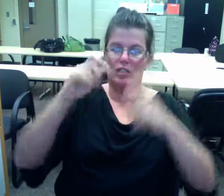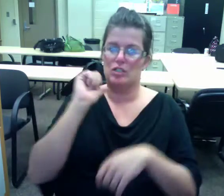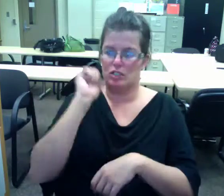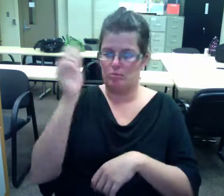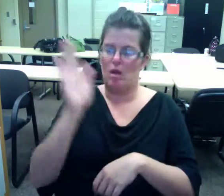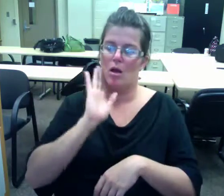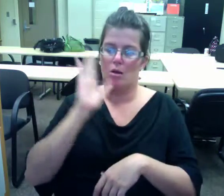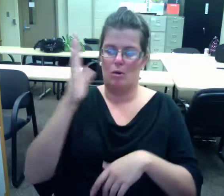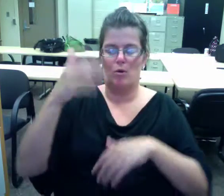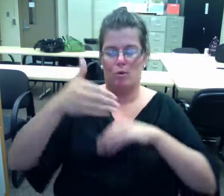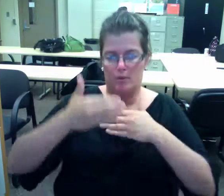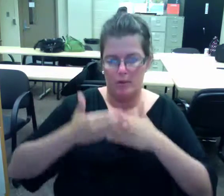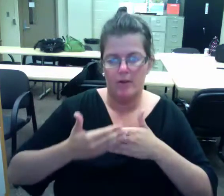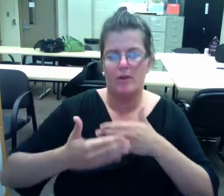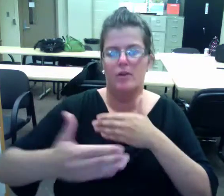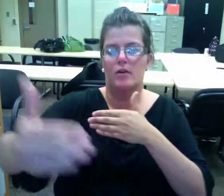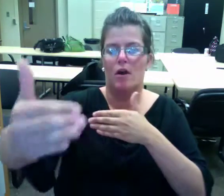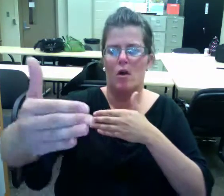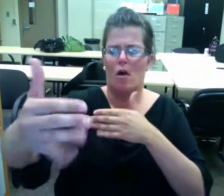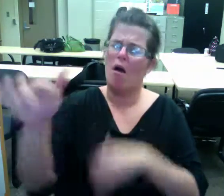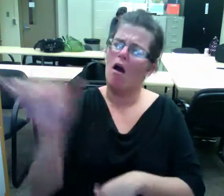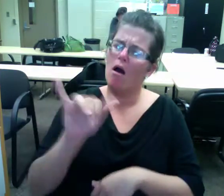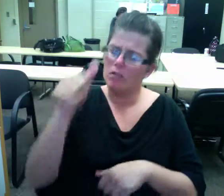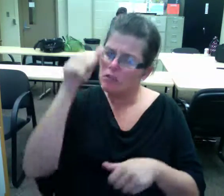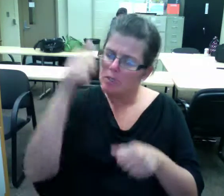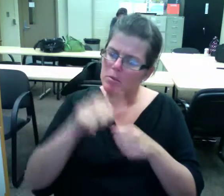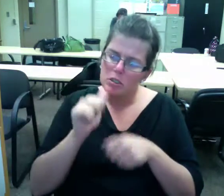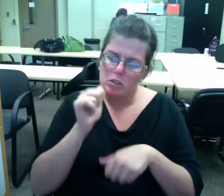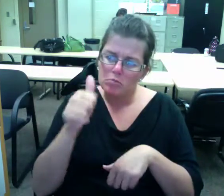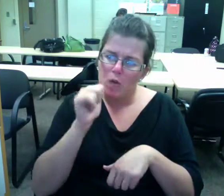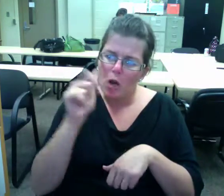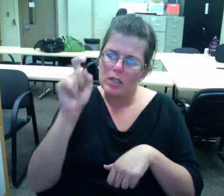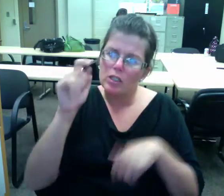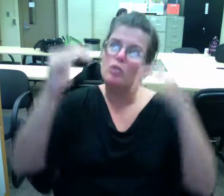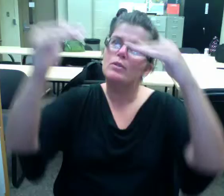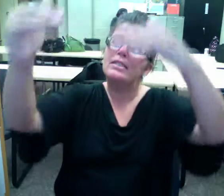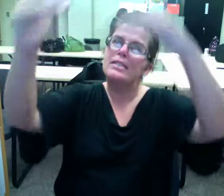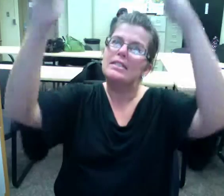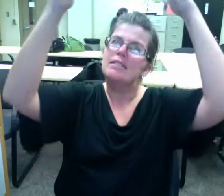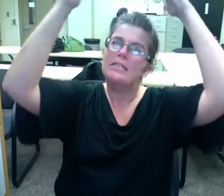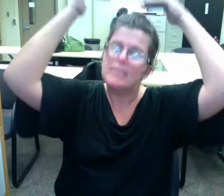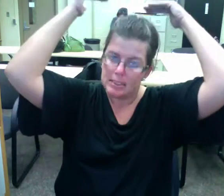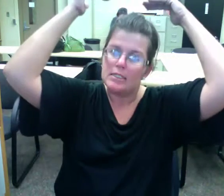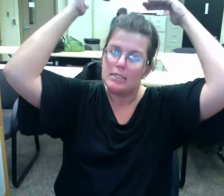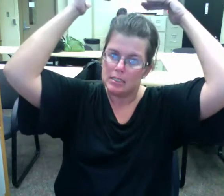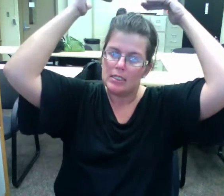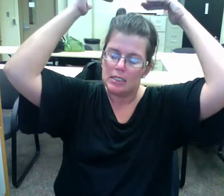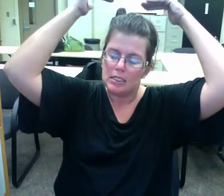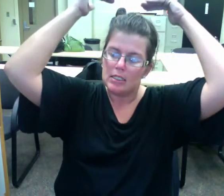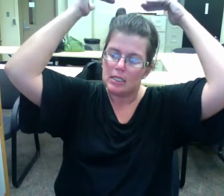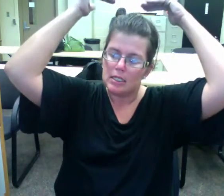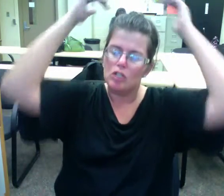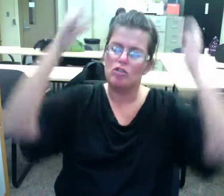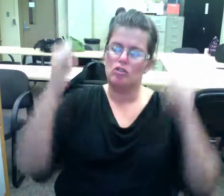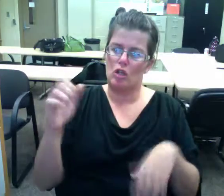don't want to forget the ceiling of the shed. So tomorrow, we'll also find out how much the roof will